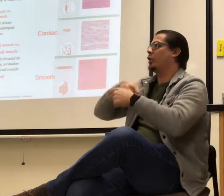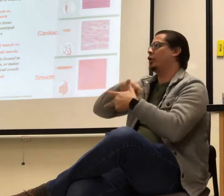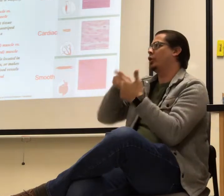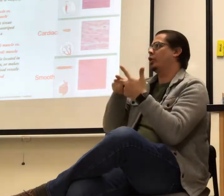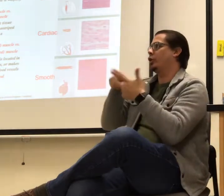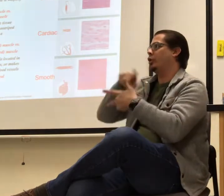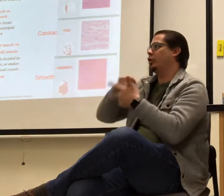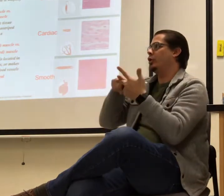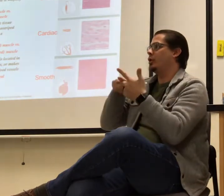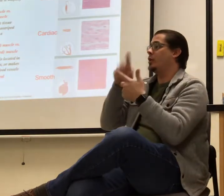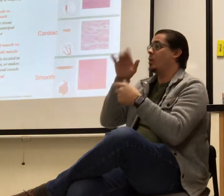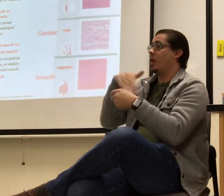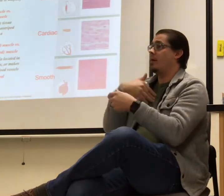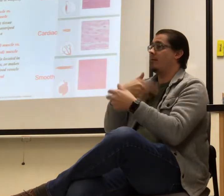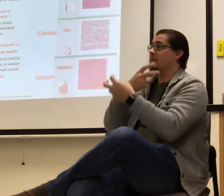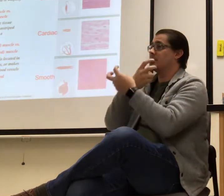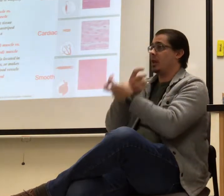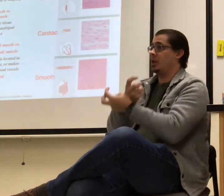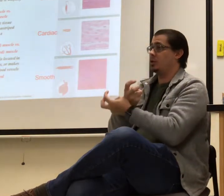So we have skeletal,